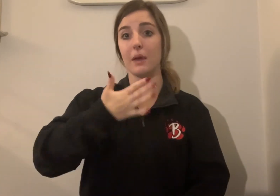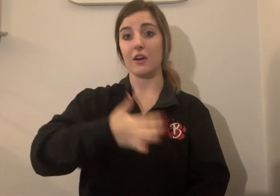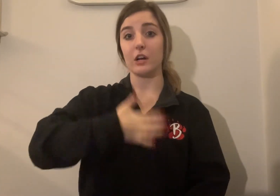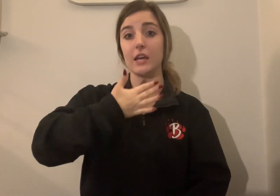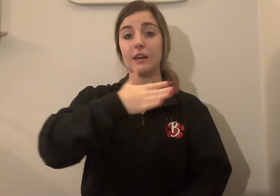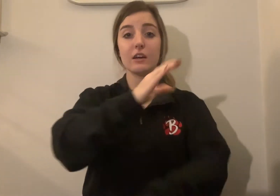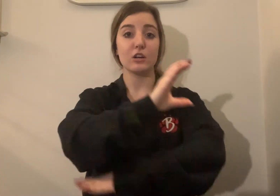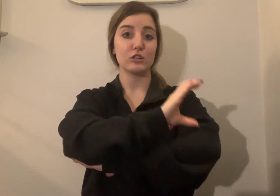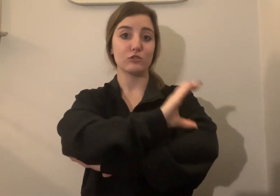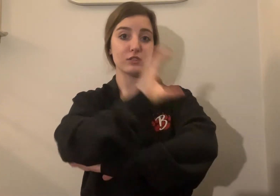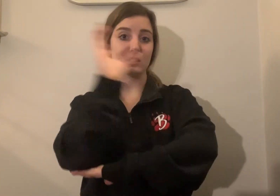Merry Christmas.